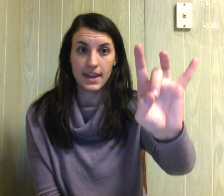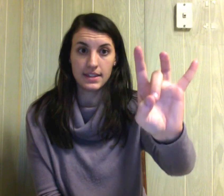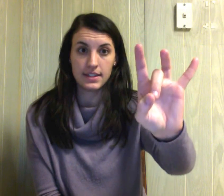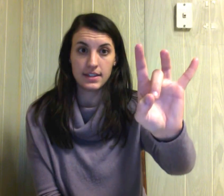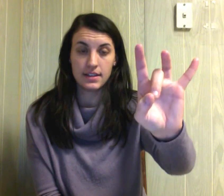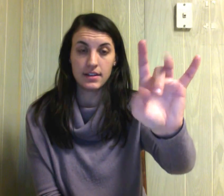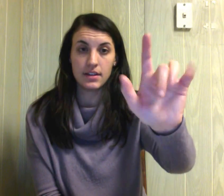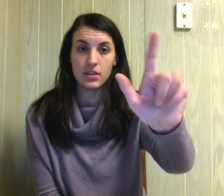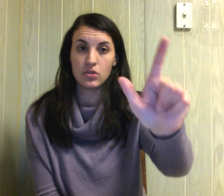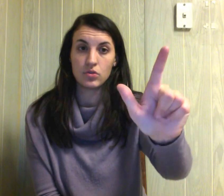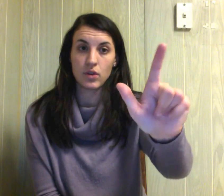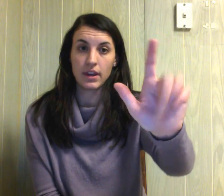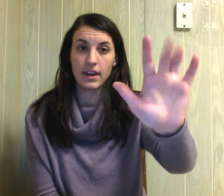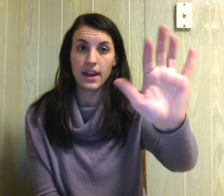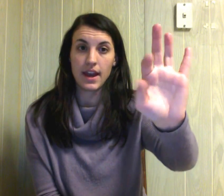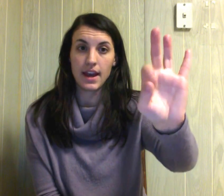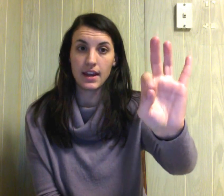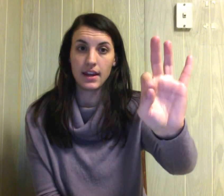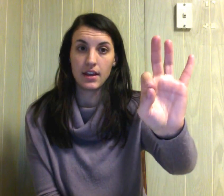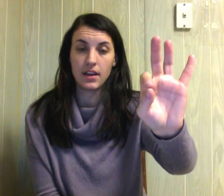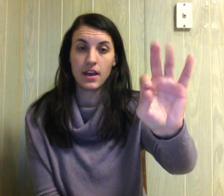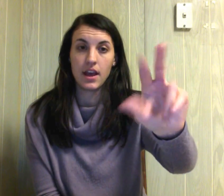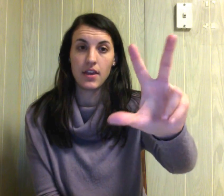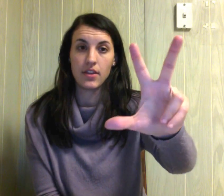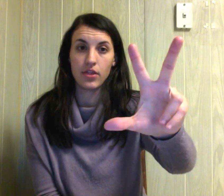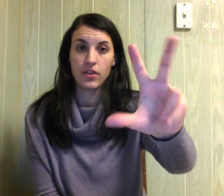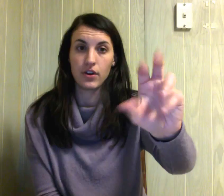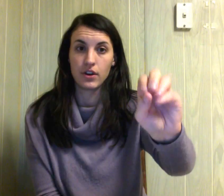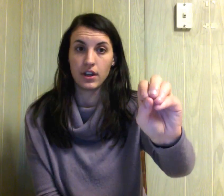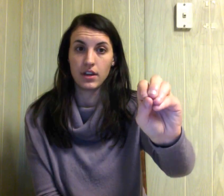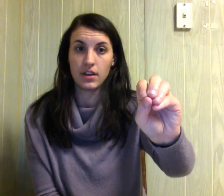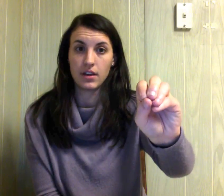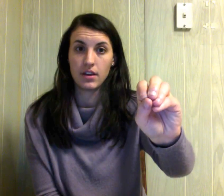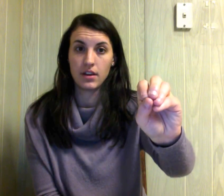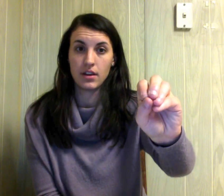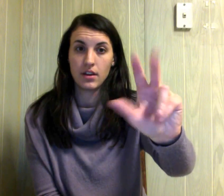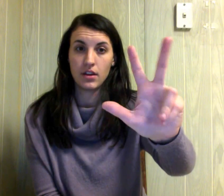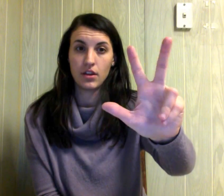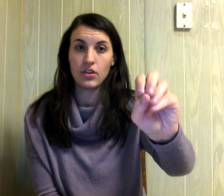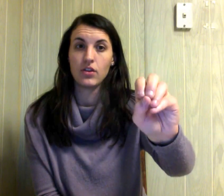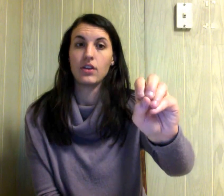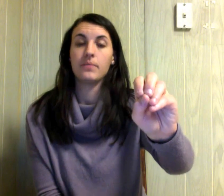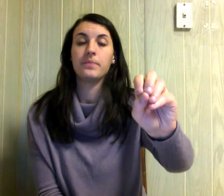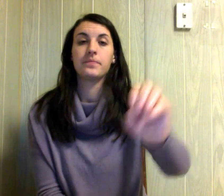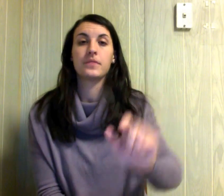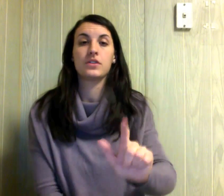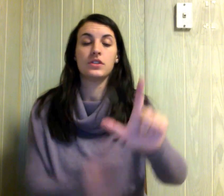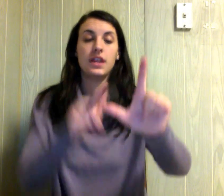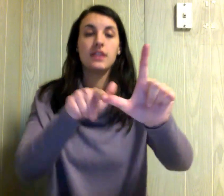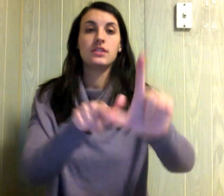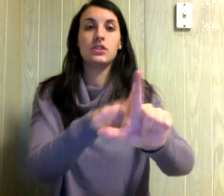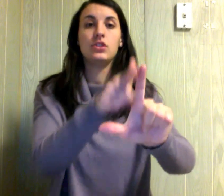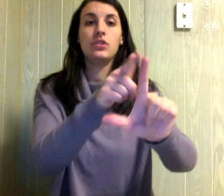28. 29. And 30. 30. So you see this is the 2.